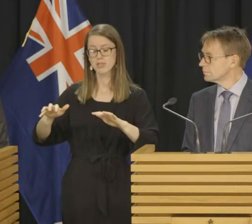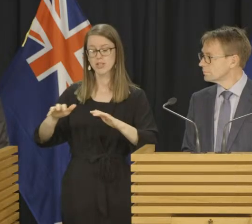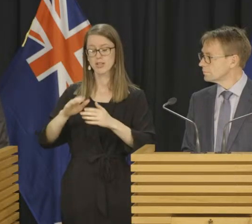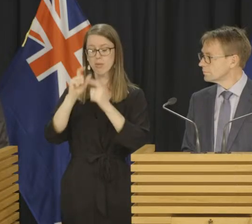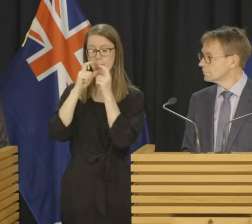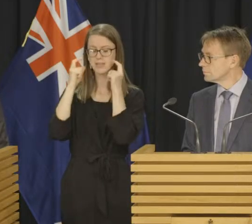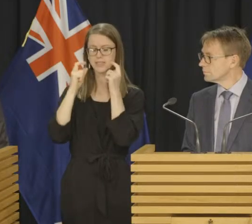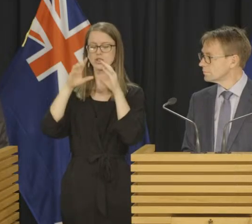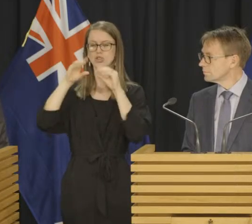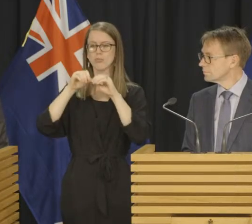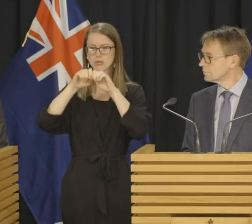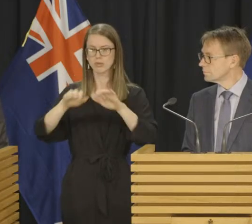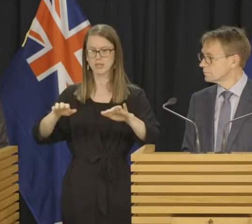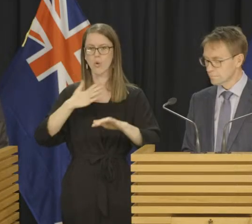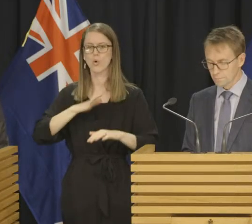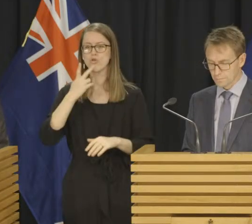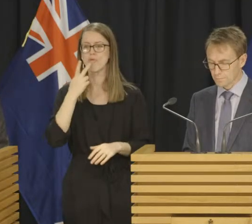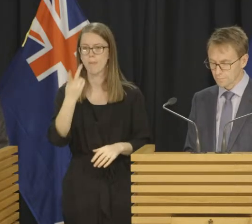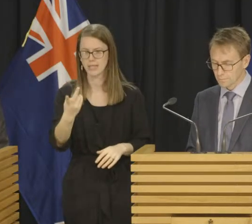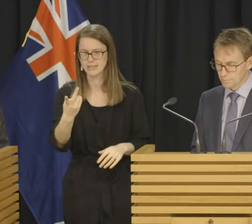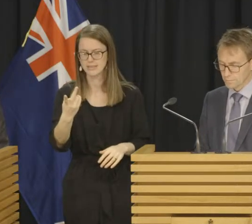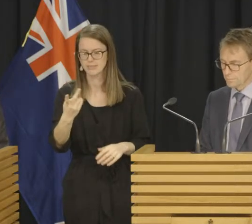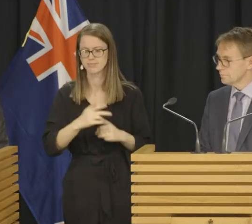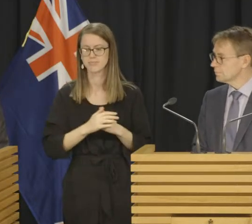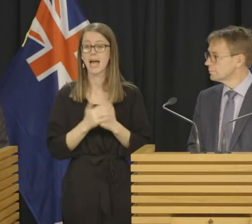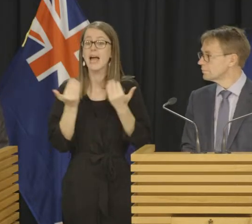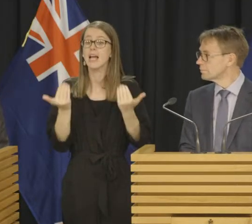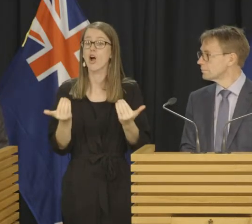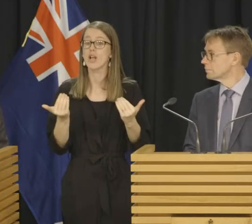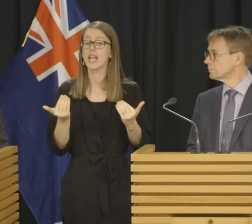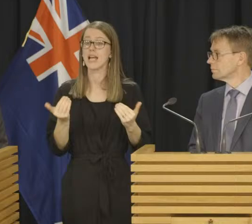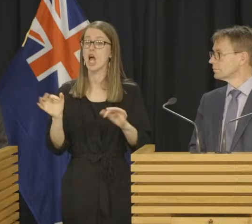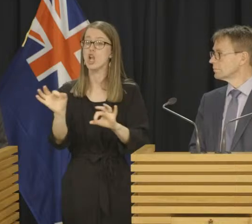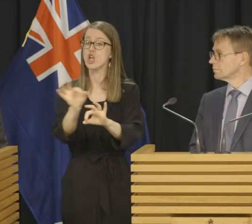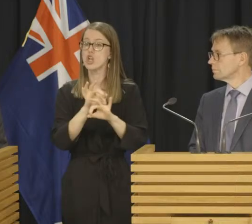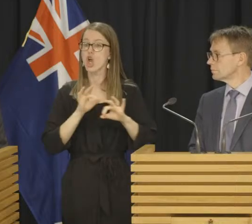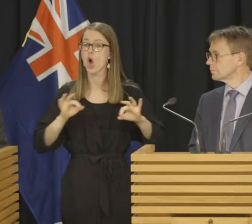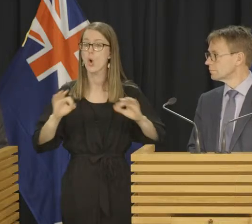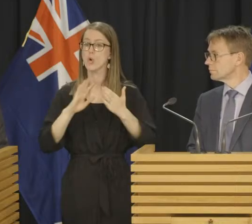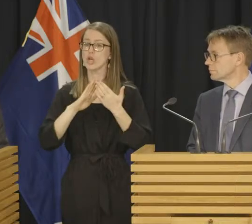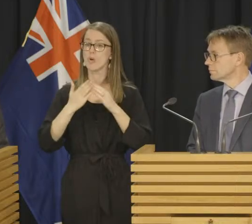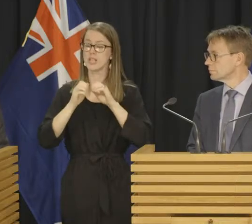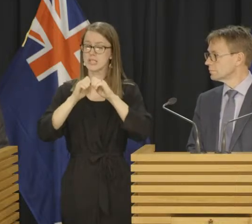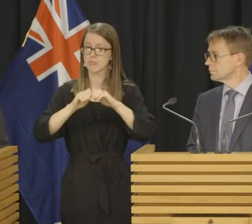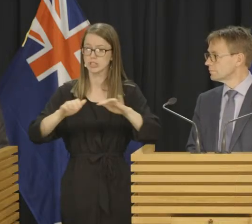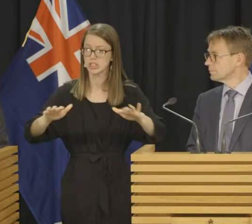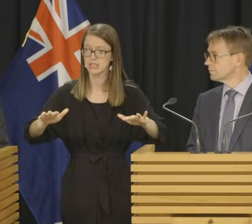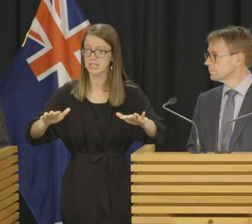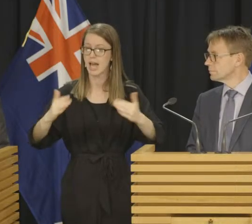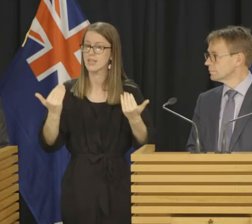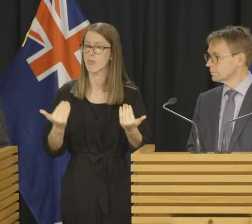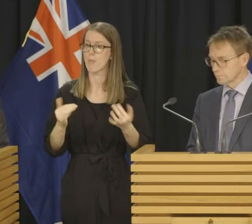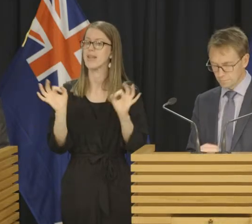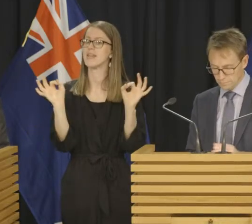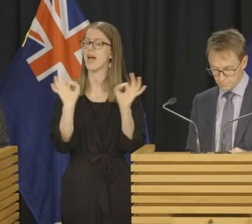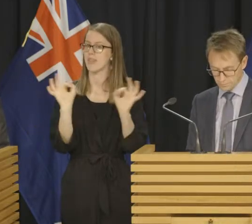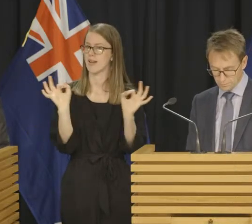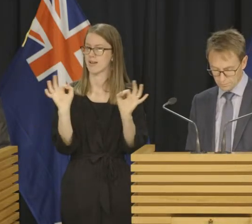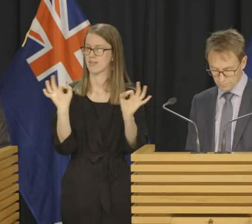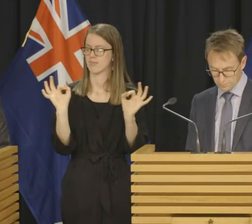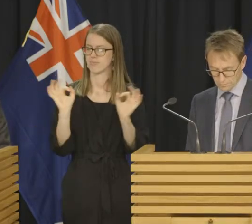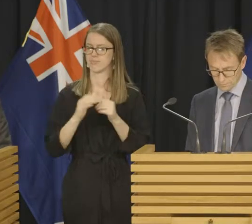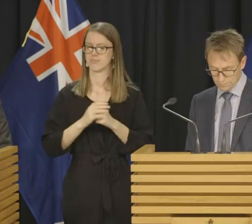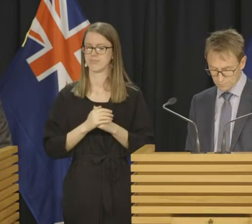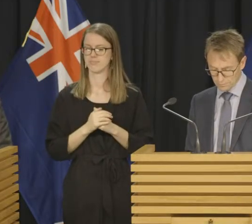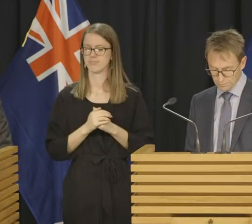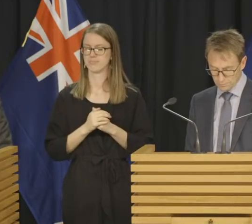transmission. I want to restate here, there are currently no cases of community transmission in New Zealand.